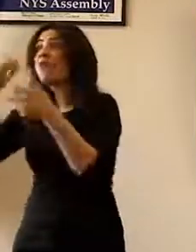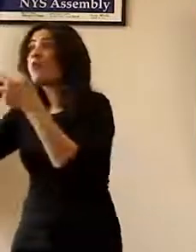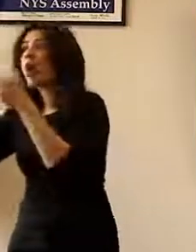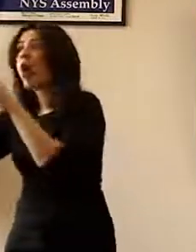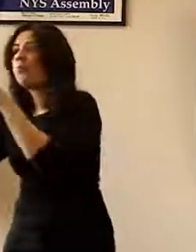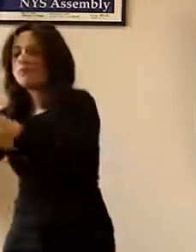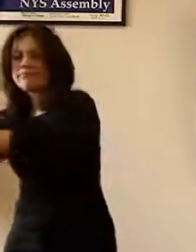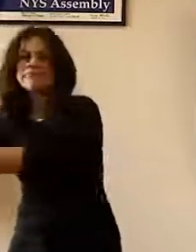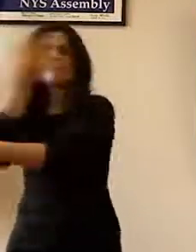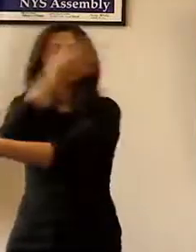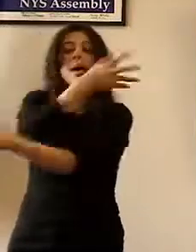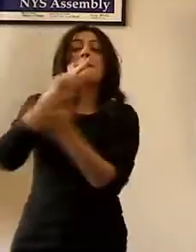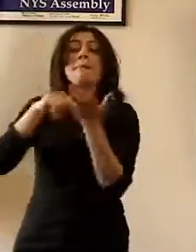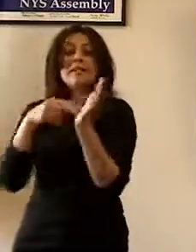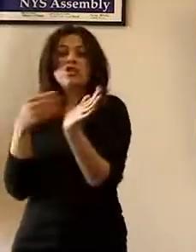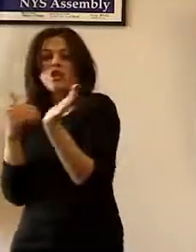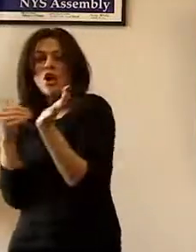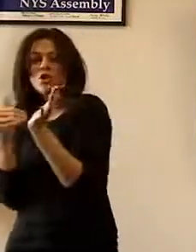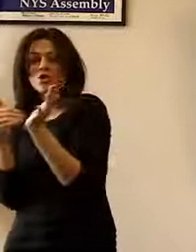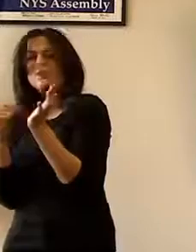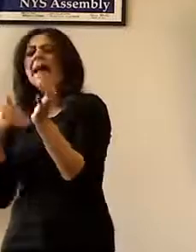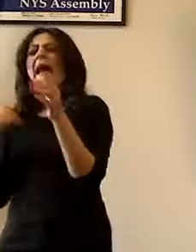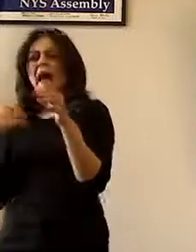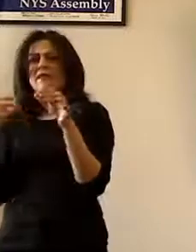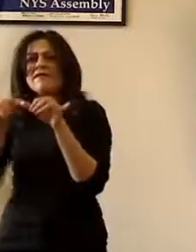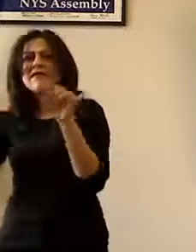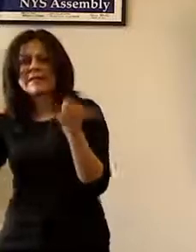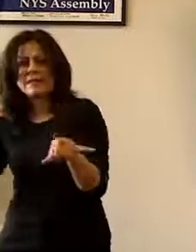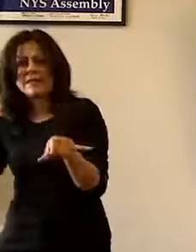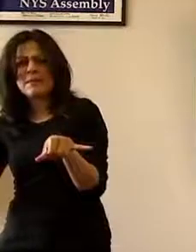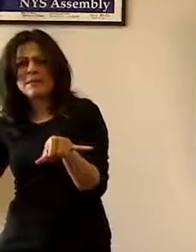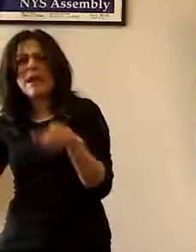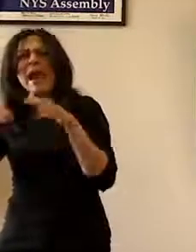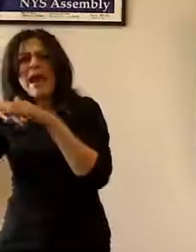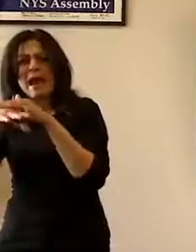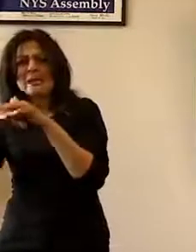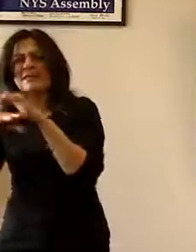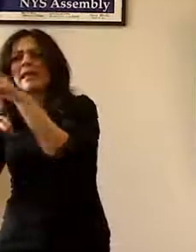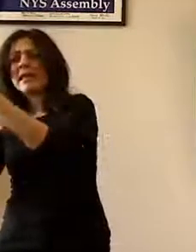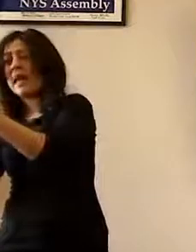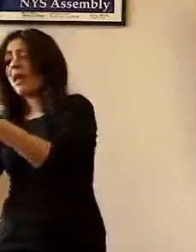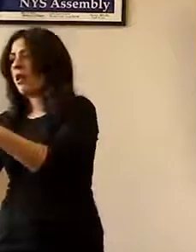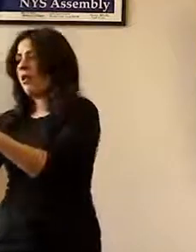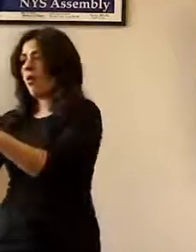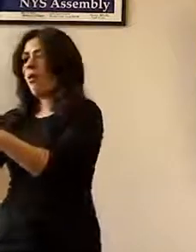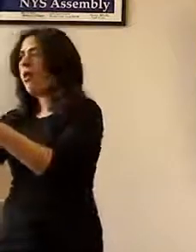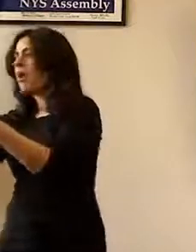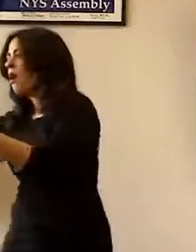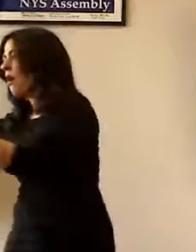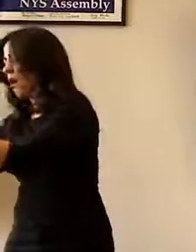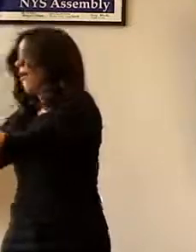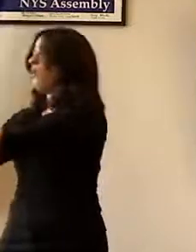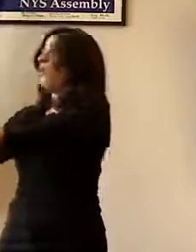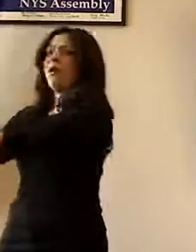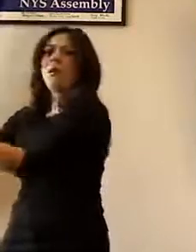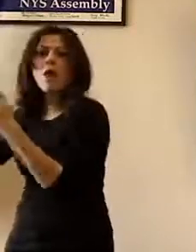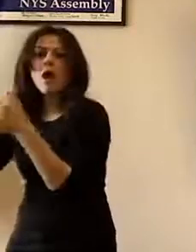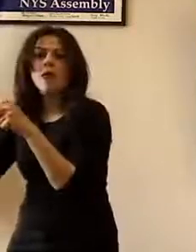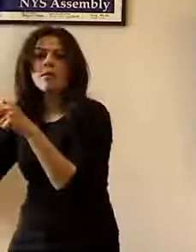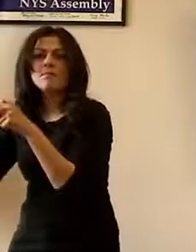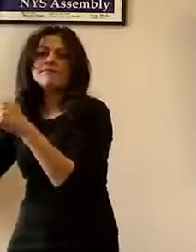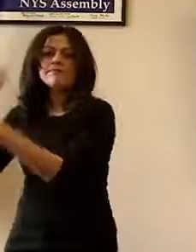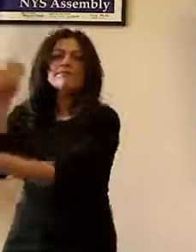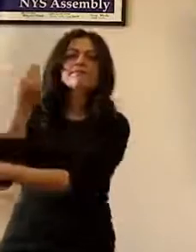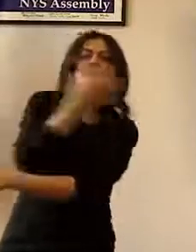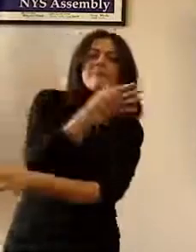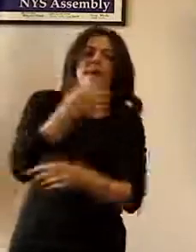medical provider would have access to that link and would advise the Department of Health and Human Services of